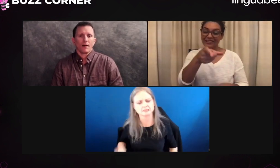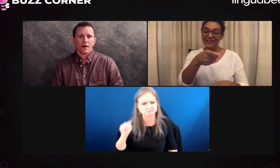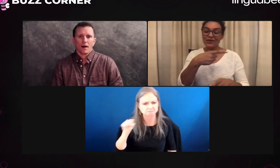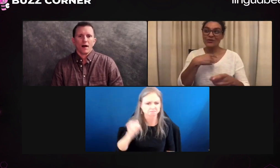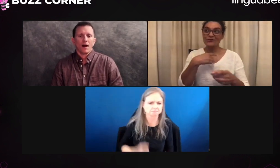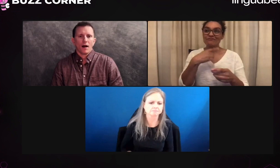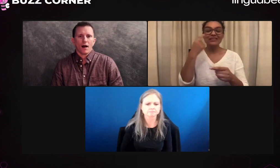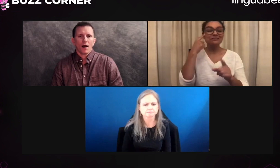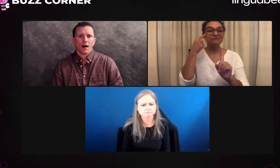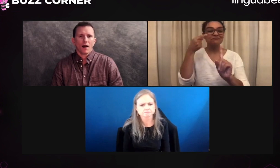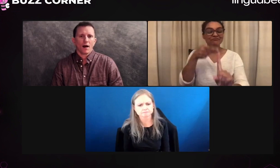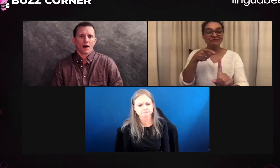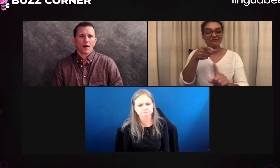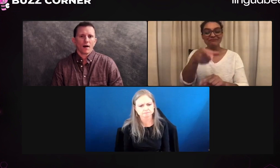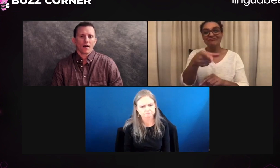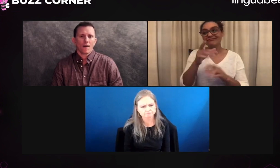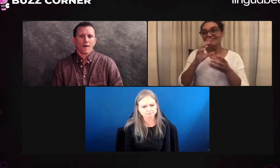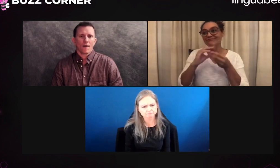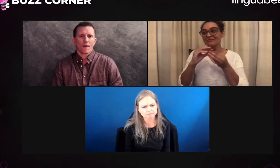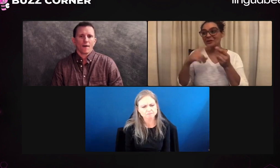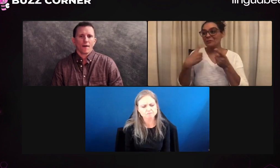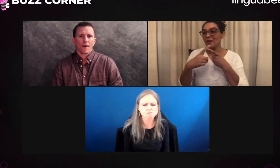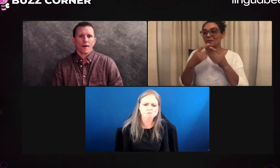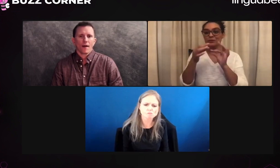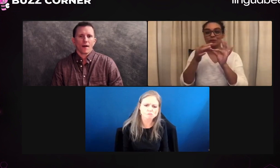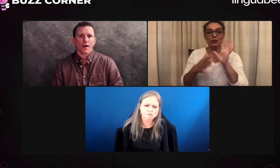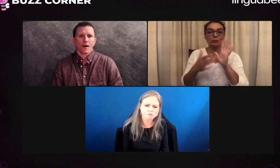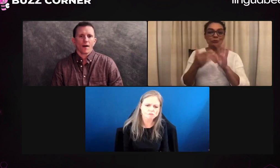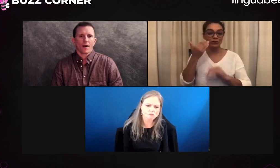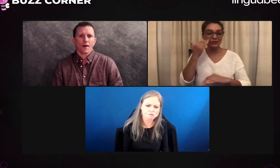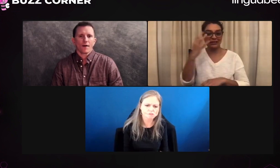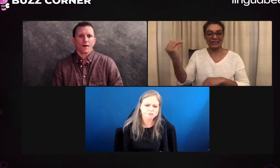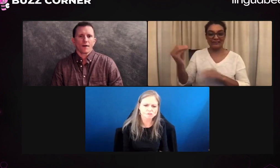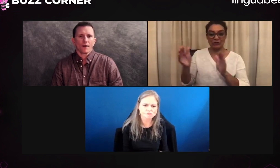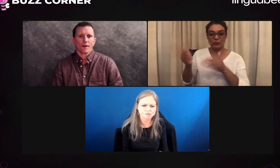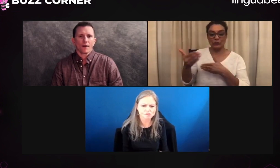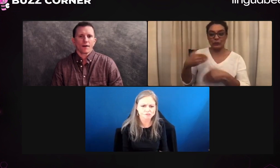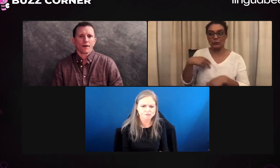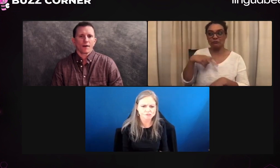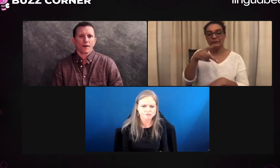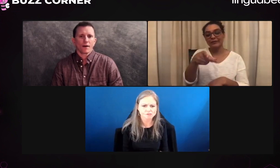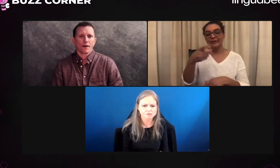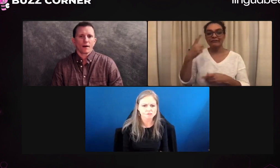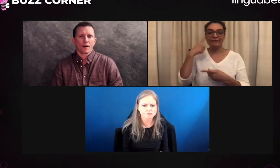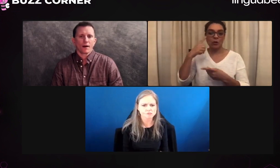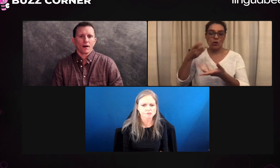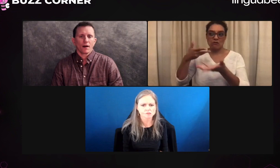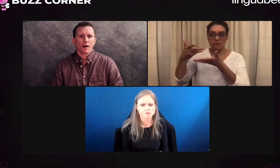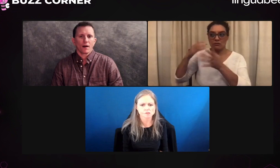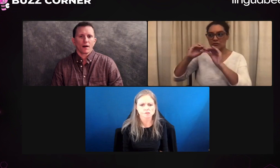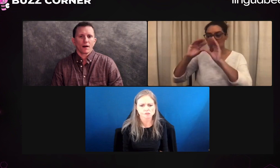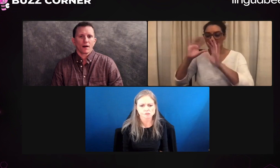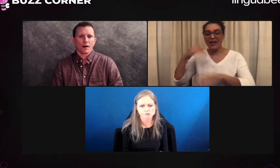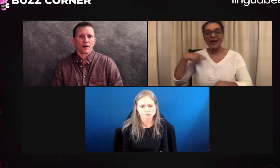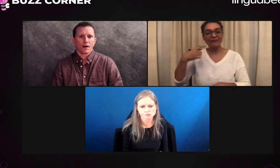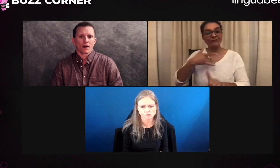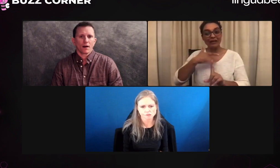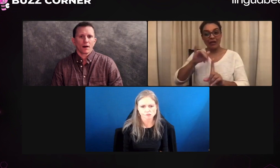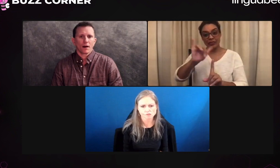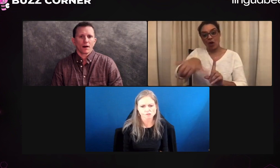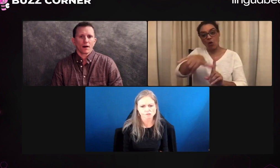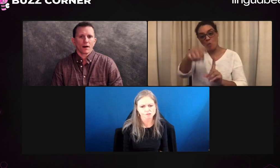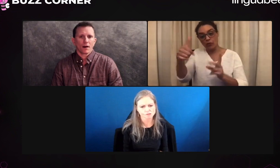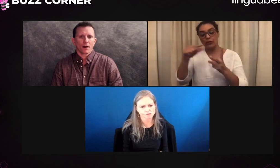Yes, there is a separation there. Exactly. And that brings me to your point about the interpreters leaving the room with